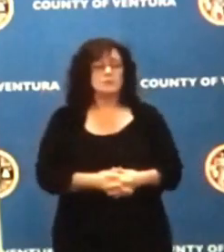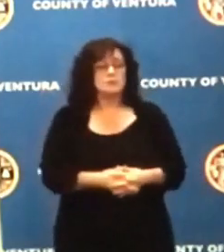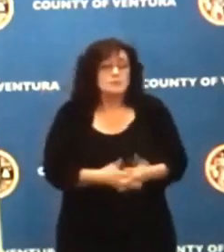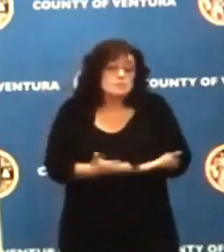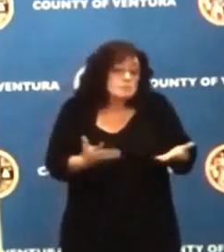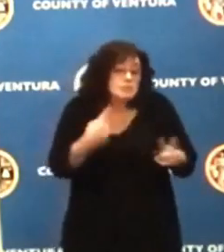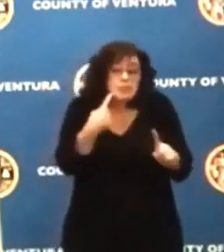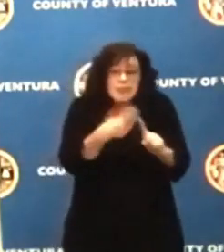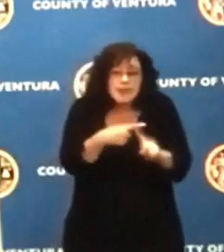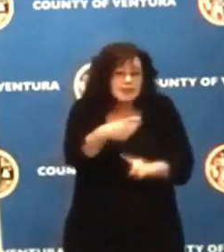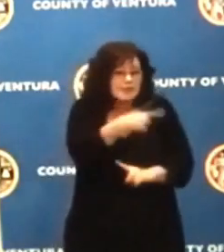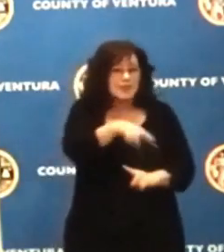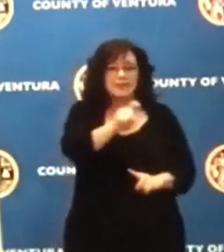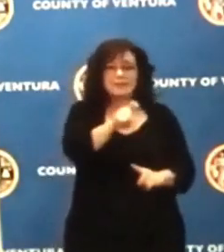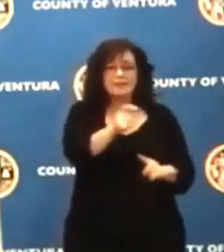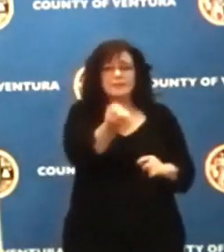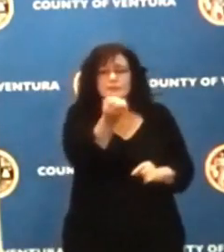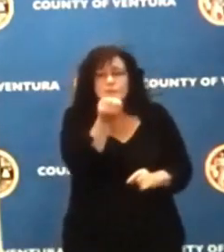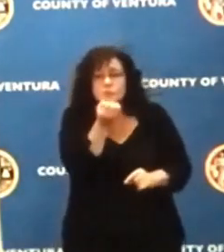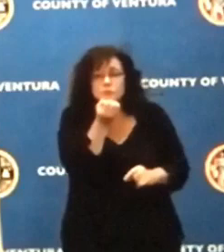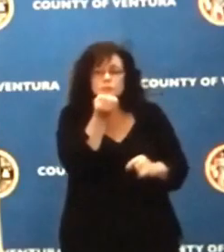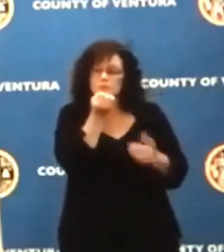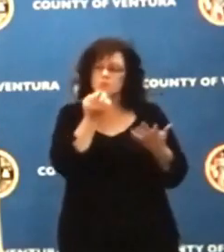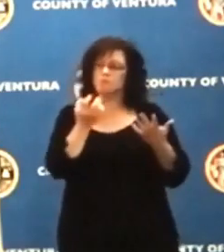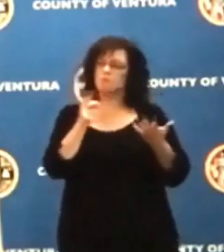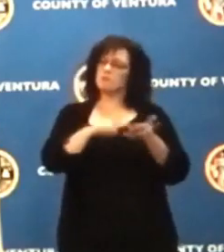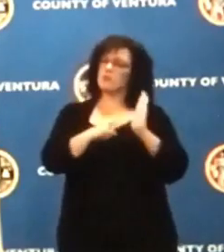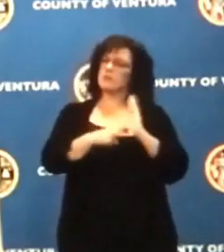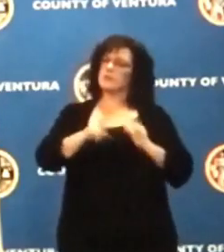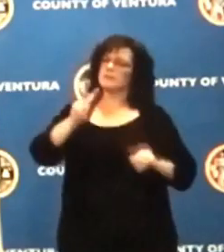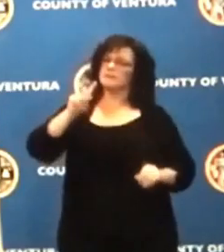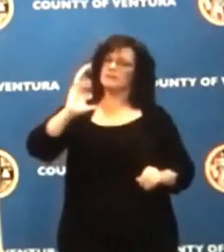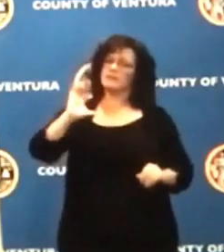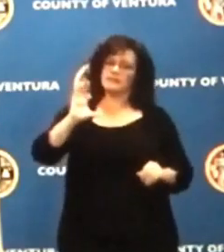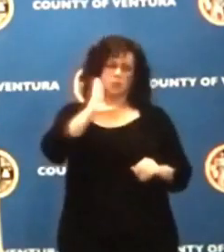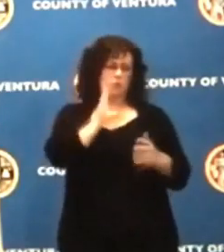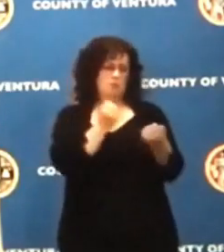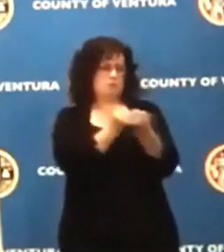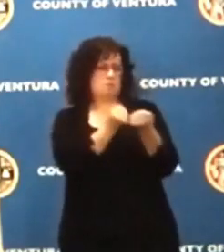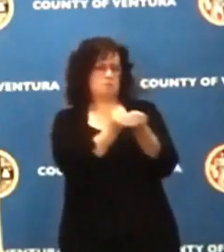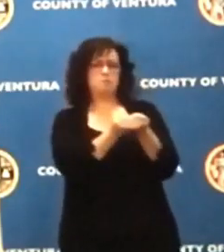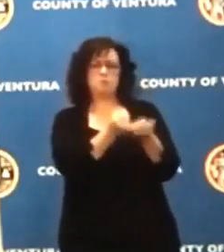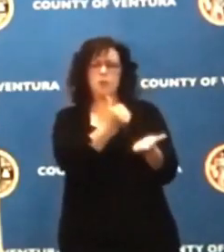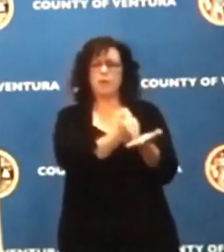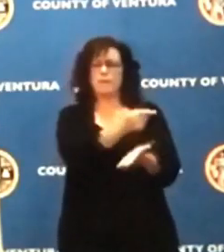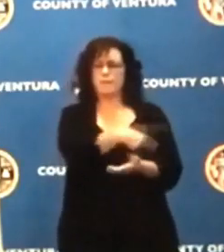food, whatever it's going to be. The county will be there to back them up and to support them.